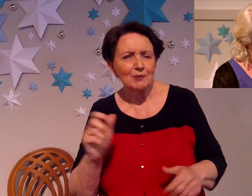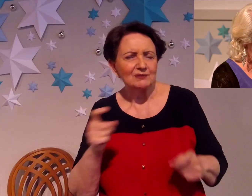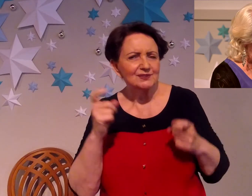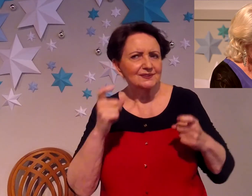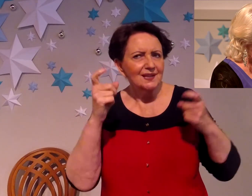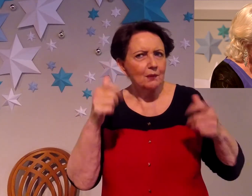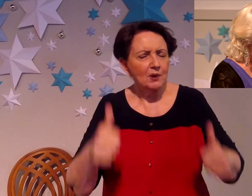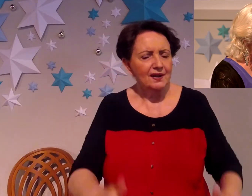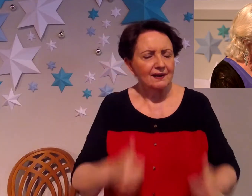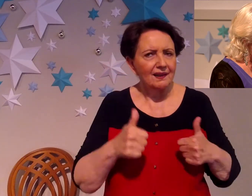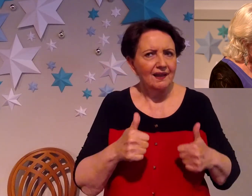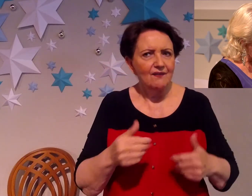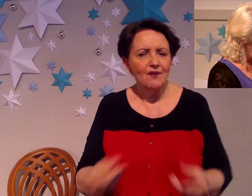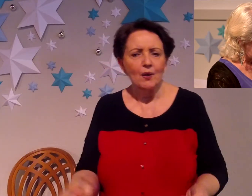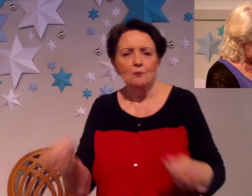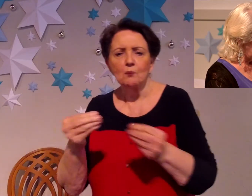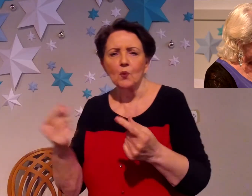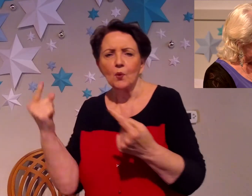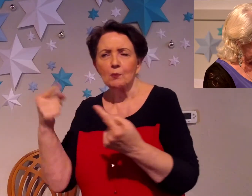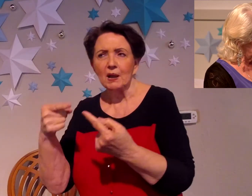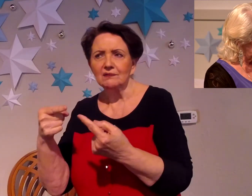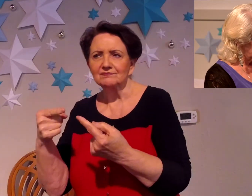and more about